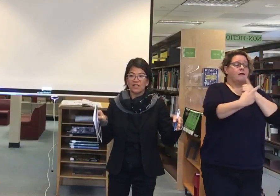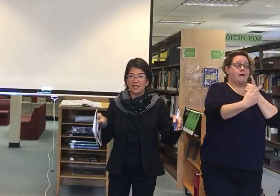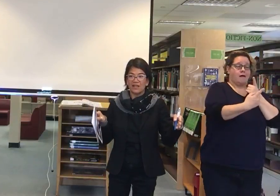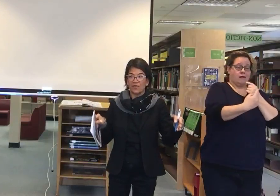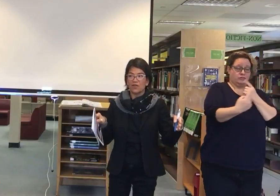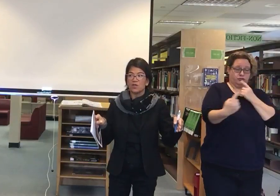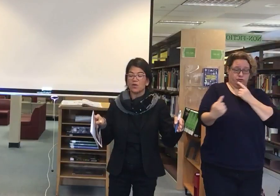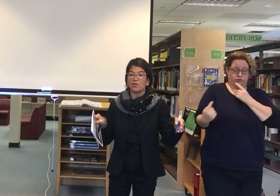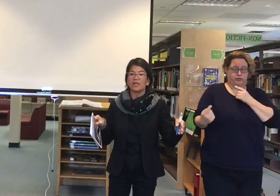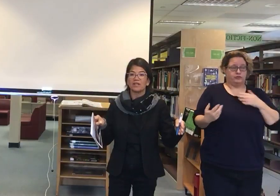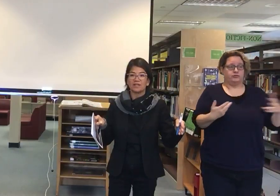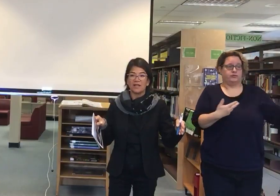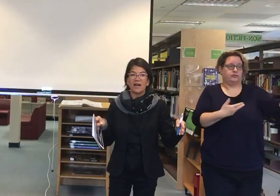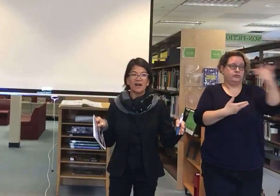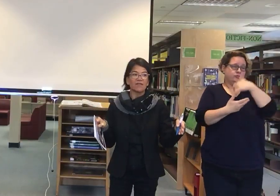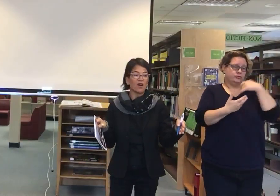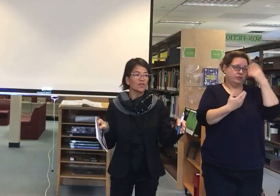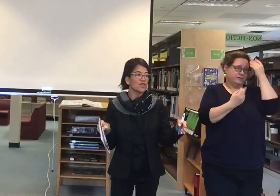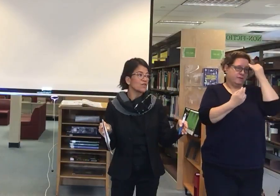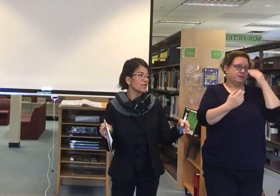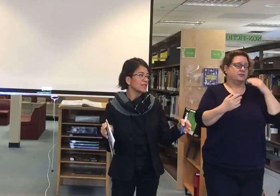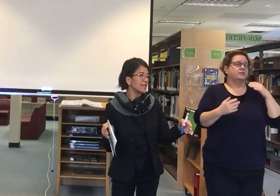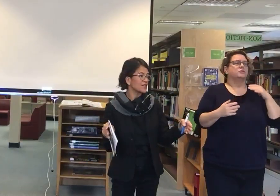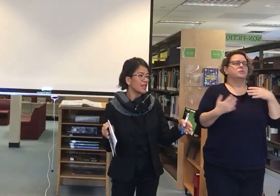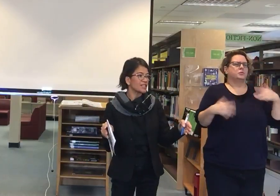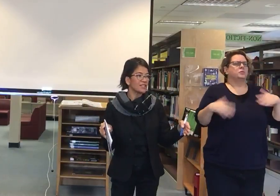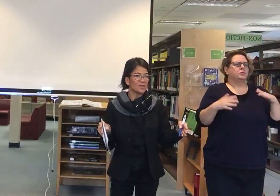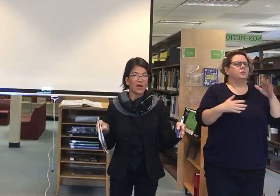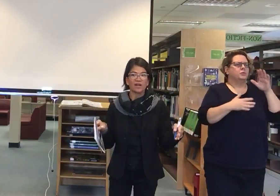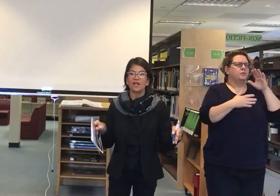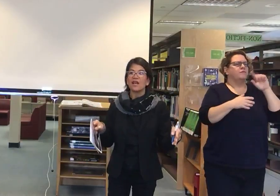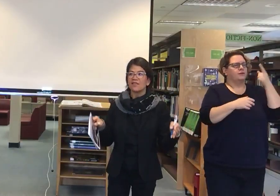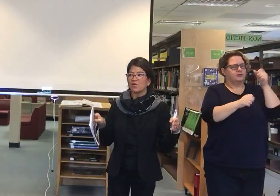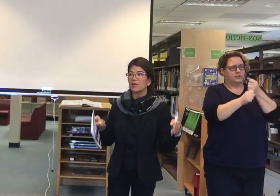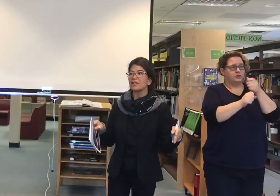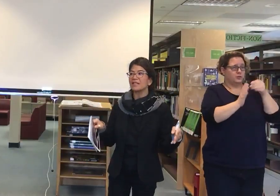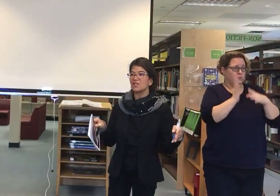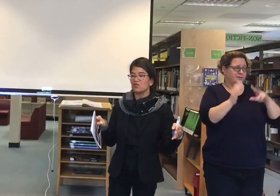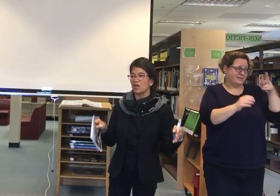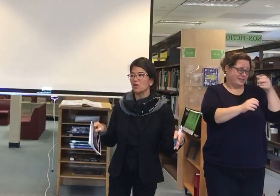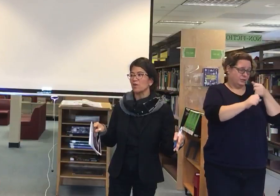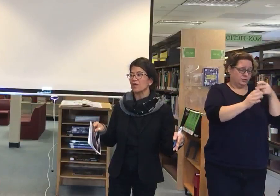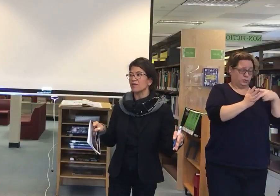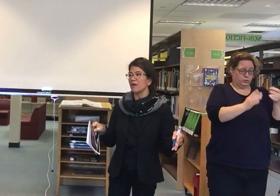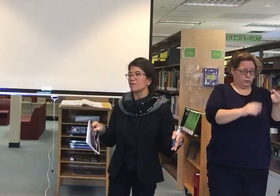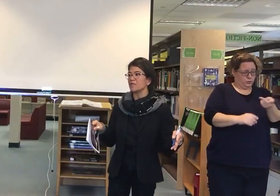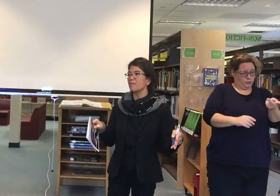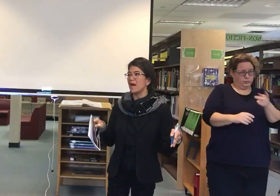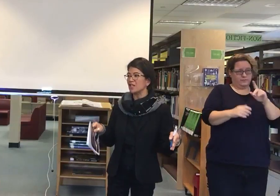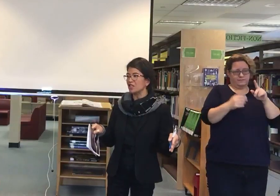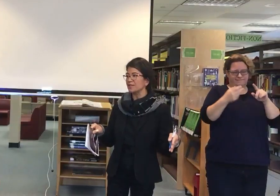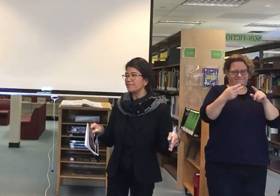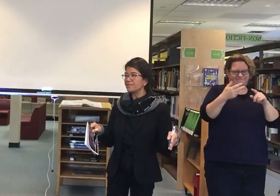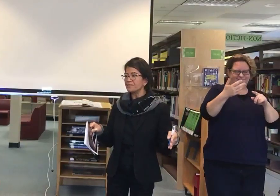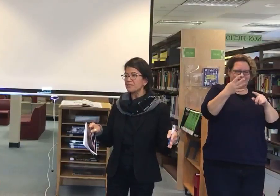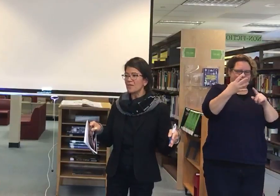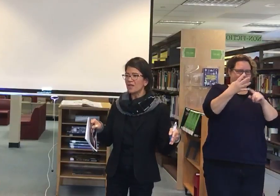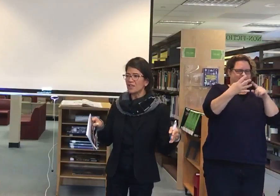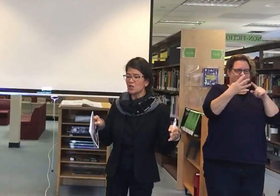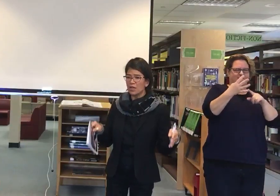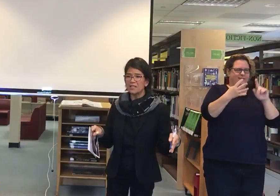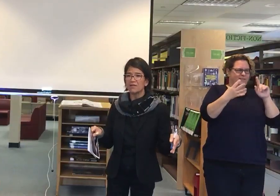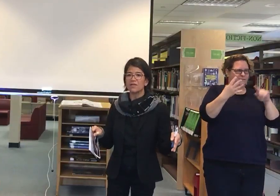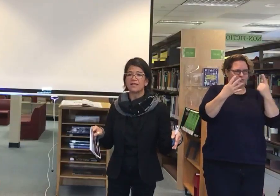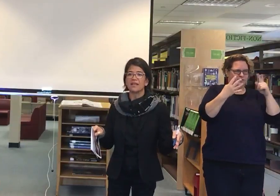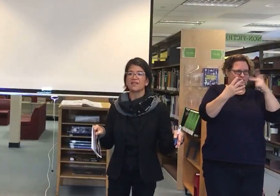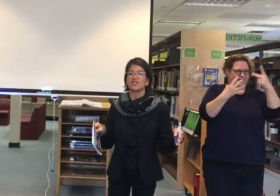students in their first 2 or 3 years of college or university education is where they really struggle with just managing